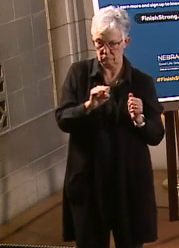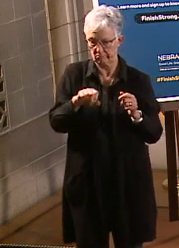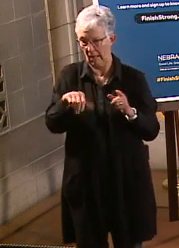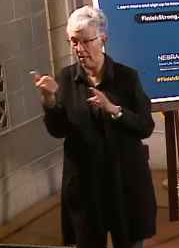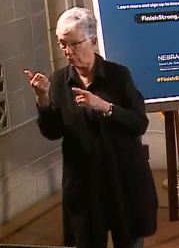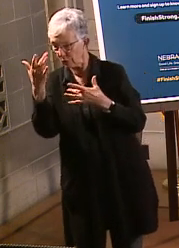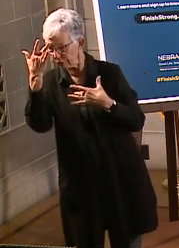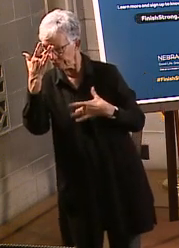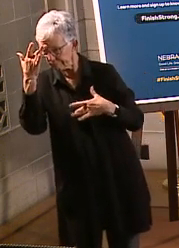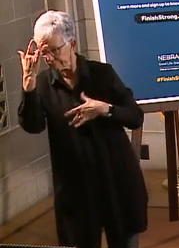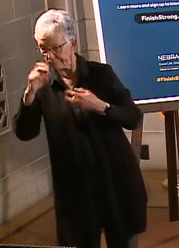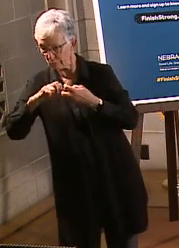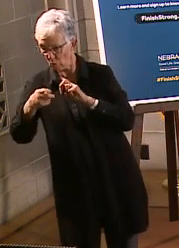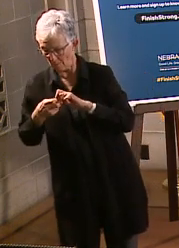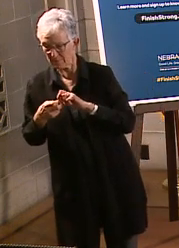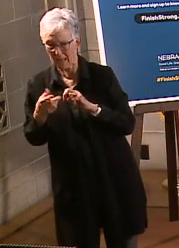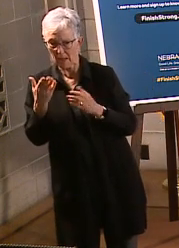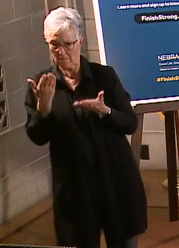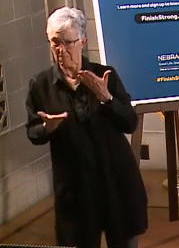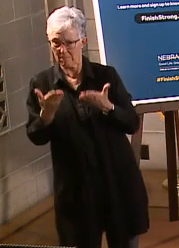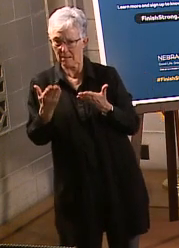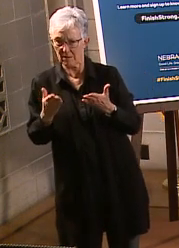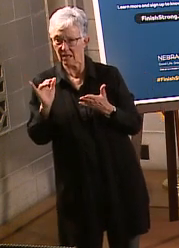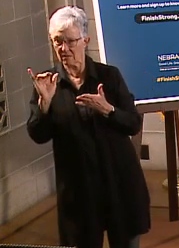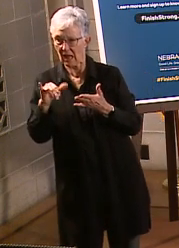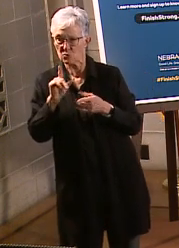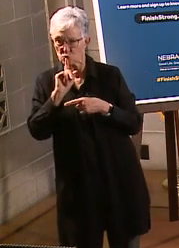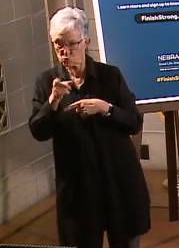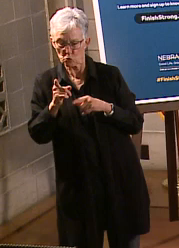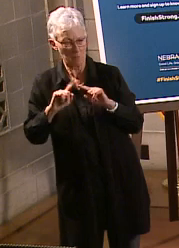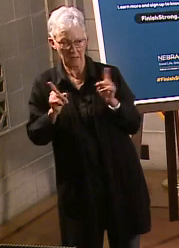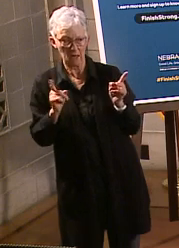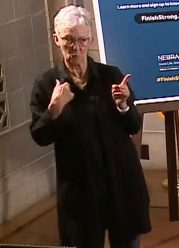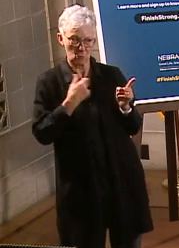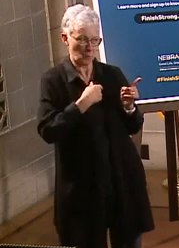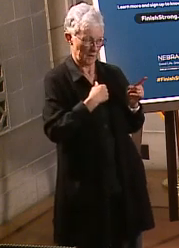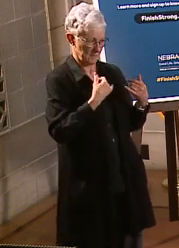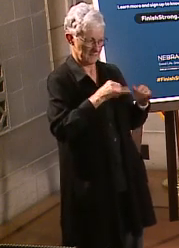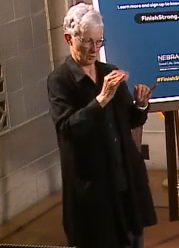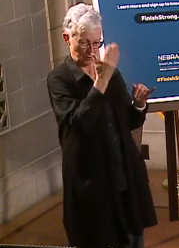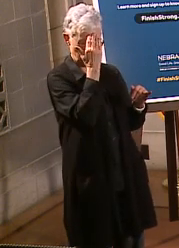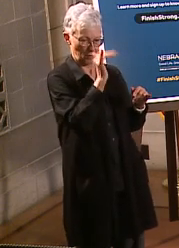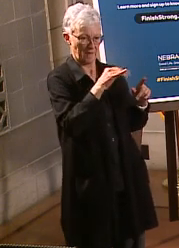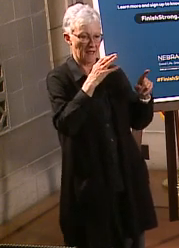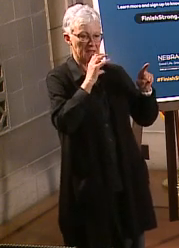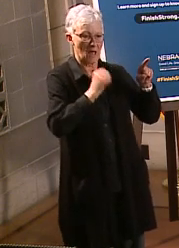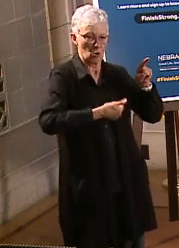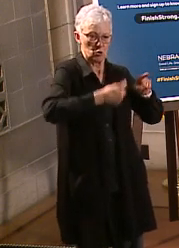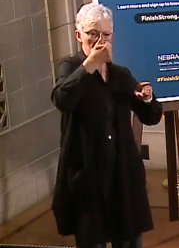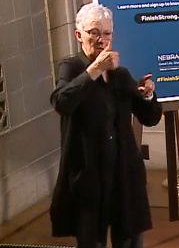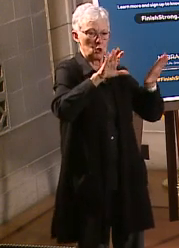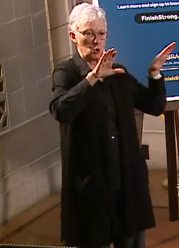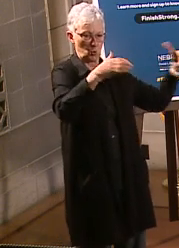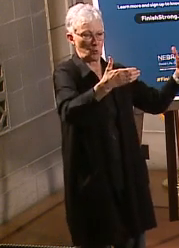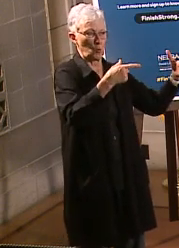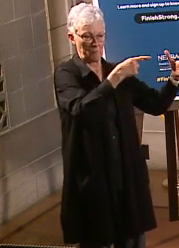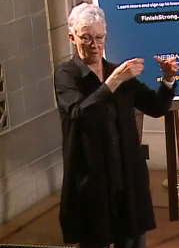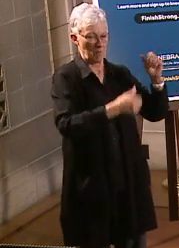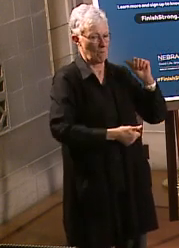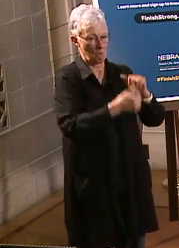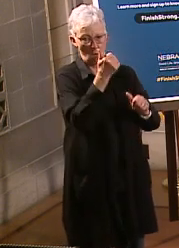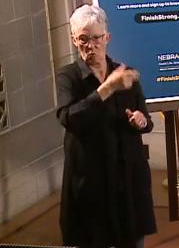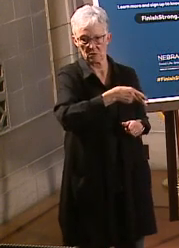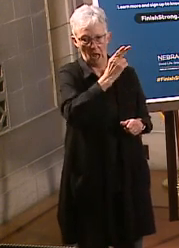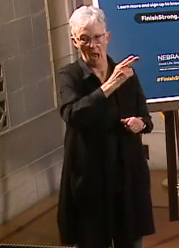if you, again, look at our data here in Nebraska with regard to age being the single biggest factor for the folks, that's the one that is why